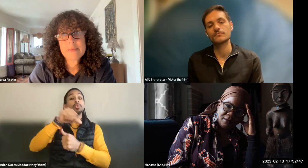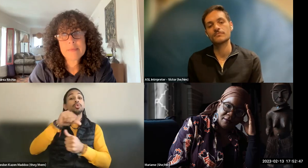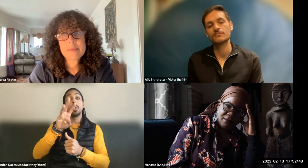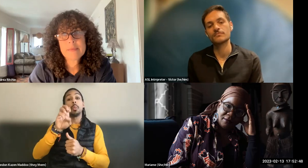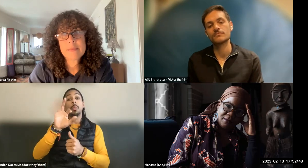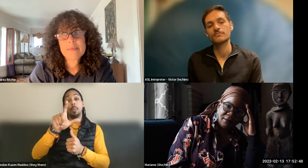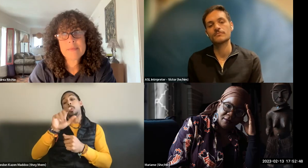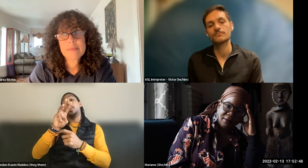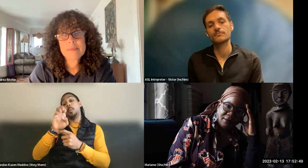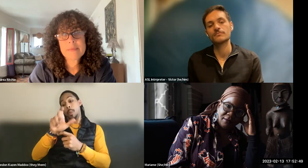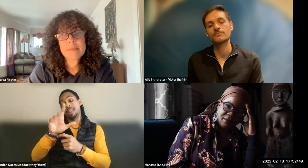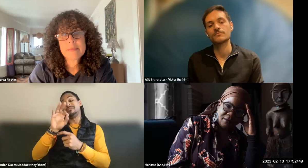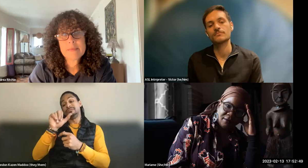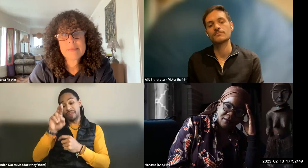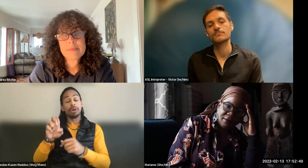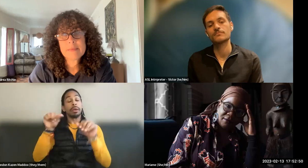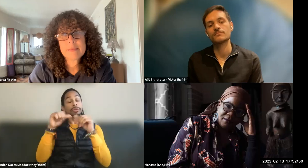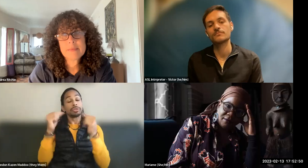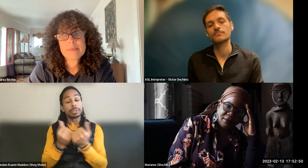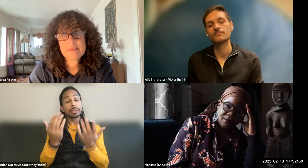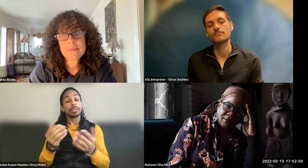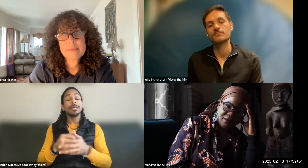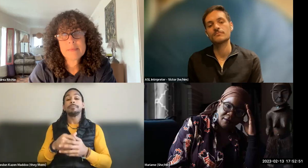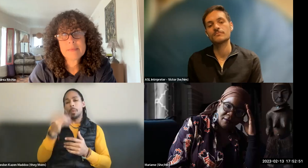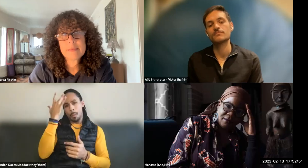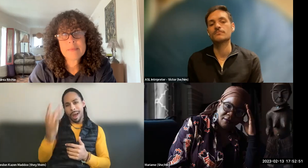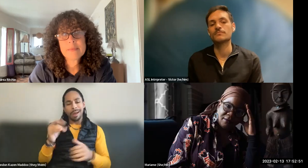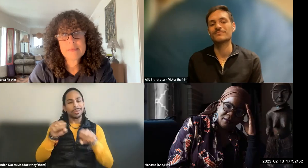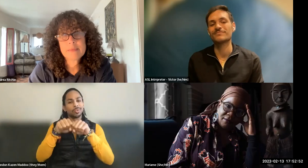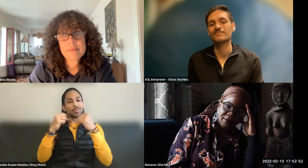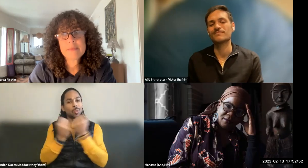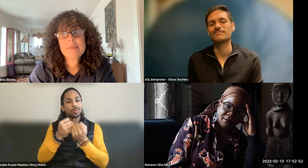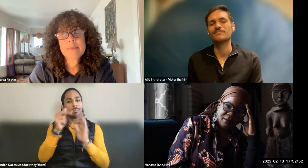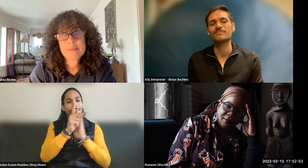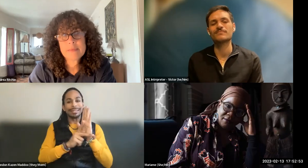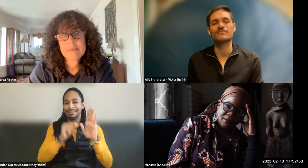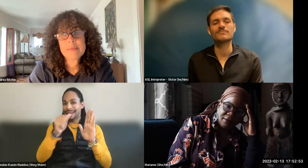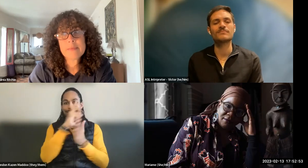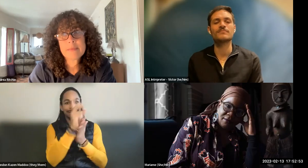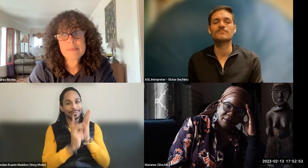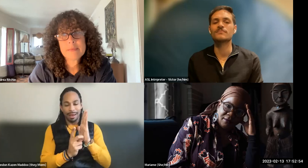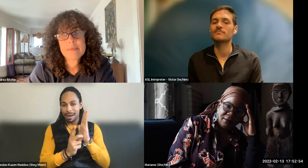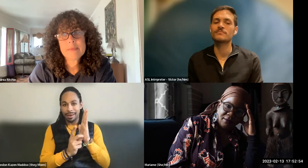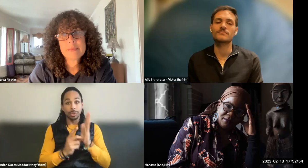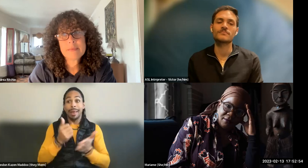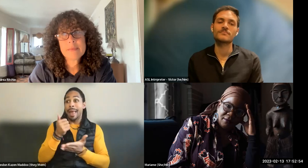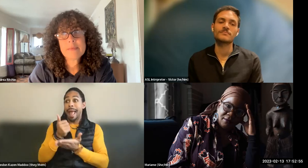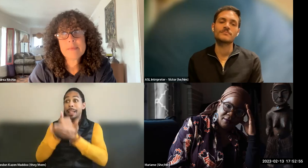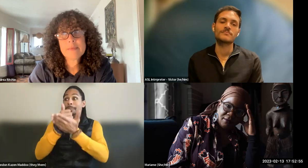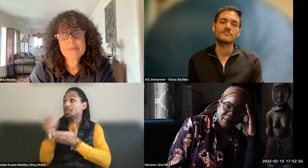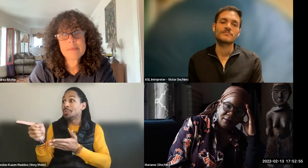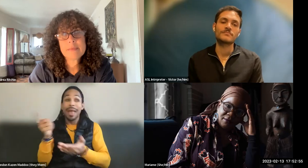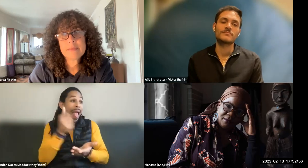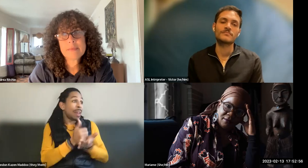oppressive because social policy is not designed to help all people equally. It's actually a police